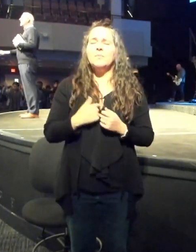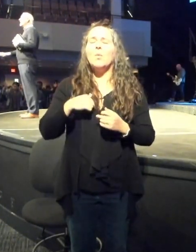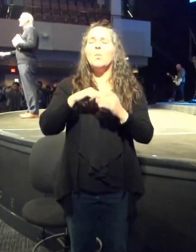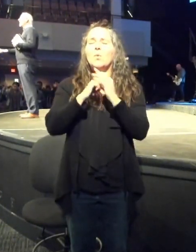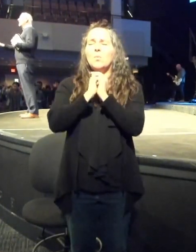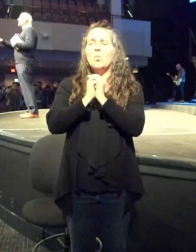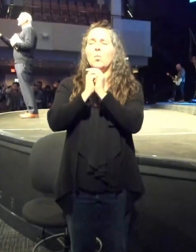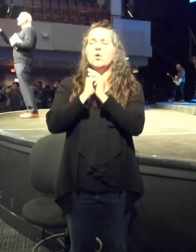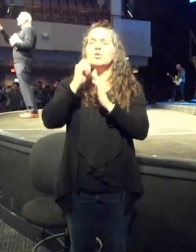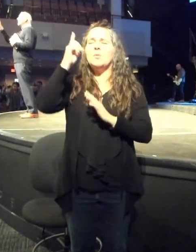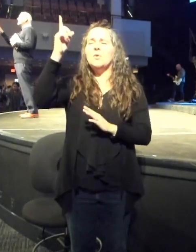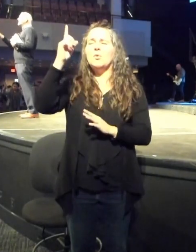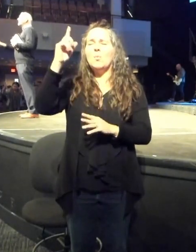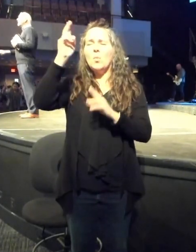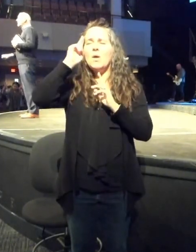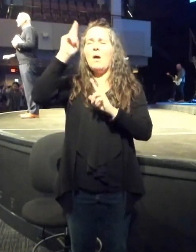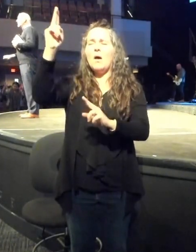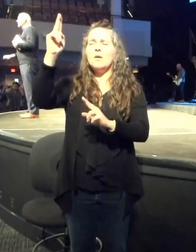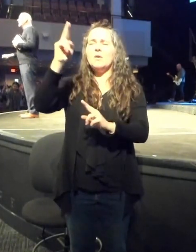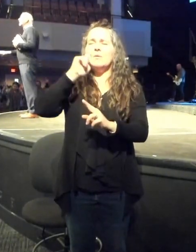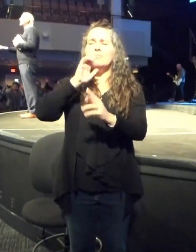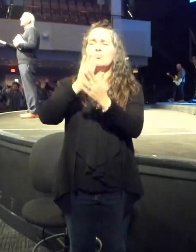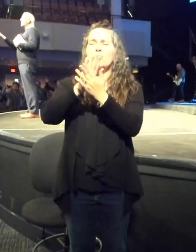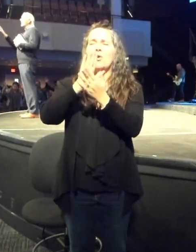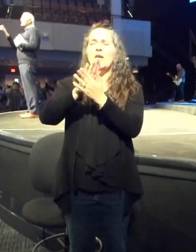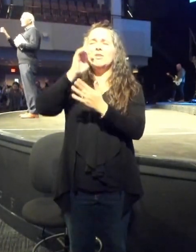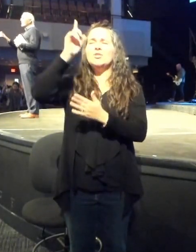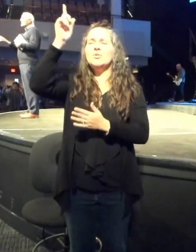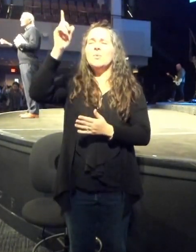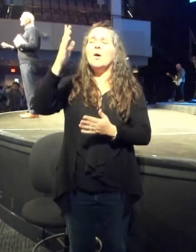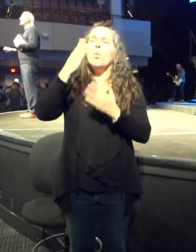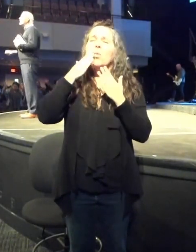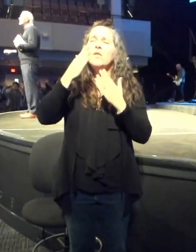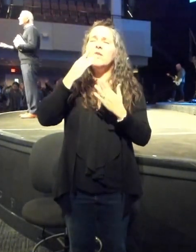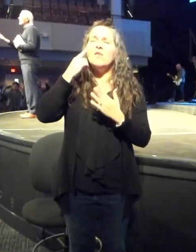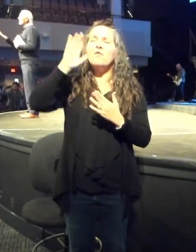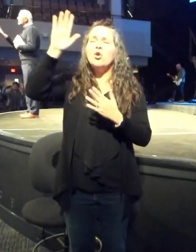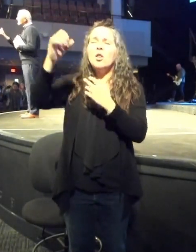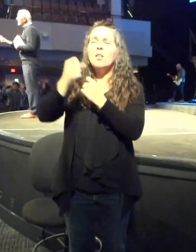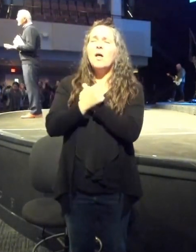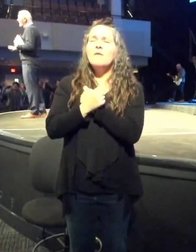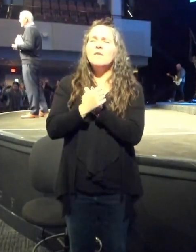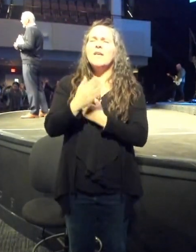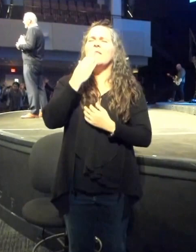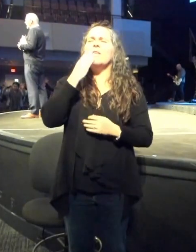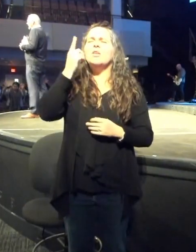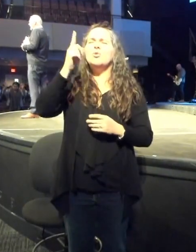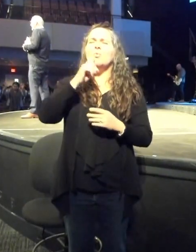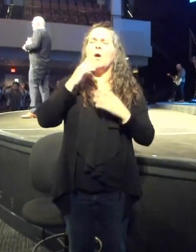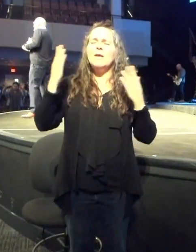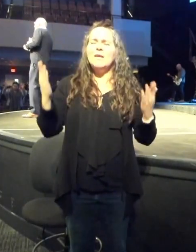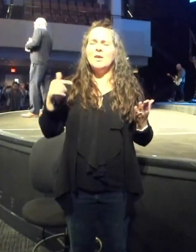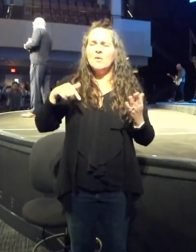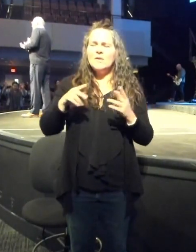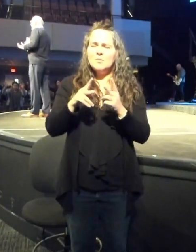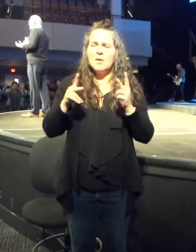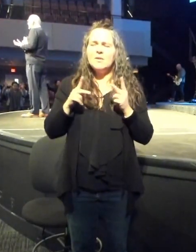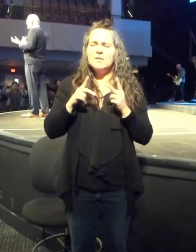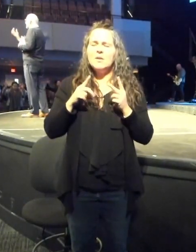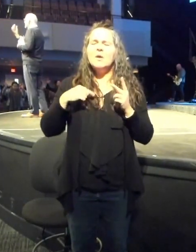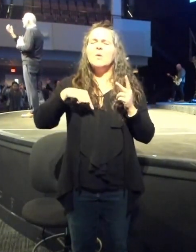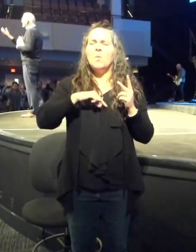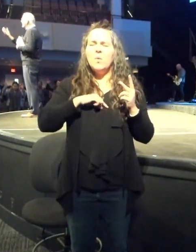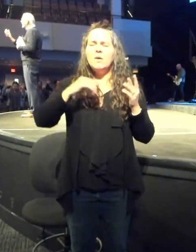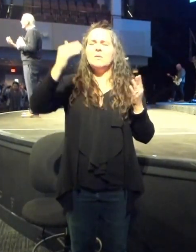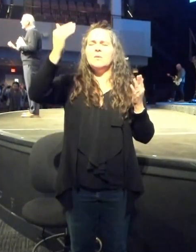today. We honor You. We praise You. We thank You for Your love to us. We thank You that You're here in this place right now. Lord, we sense, we know, and